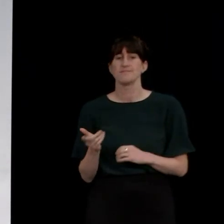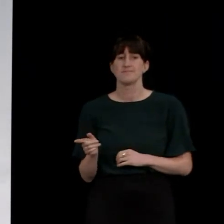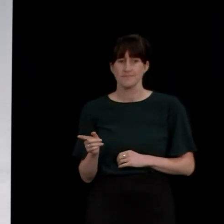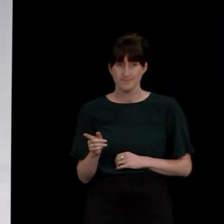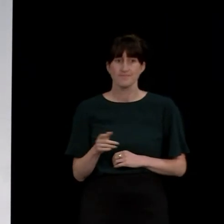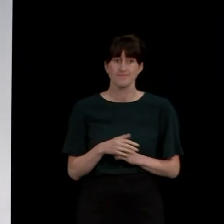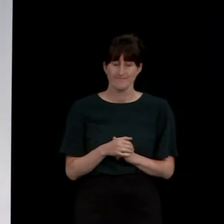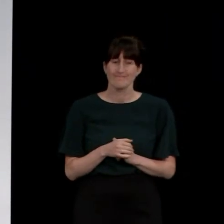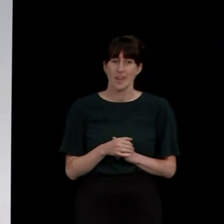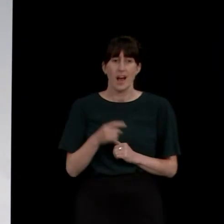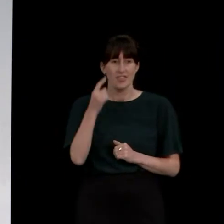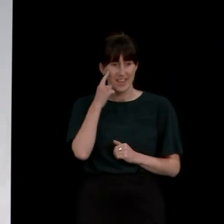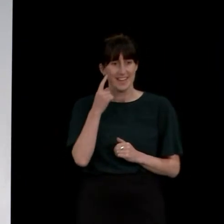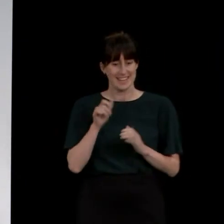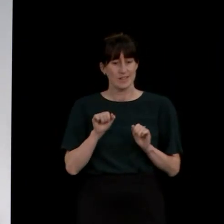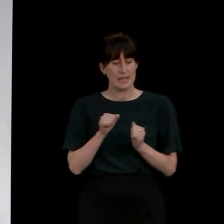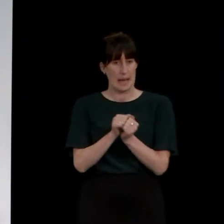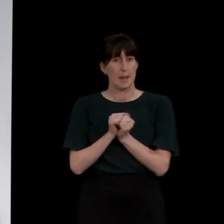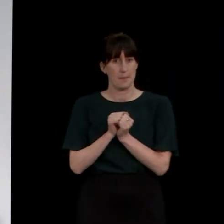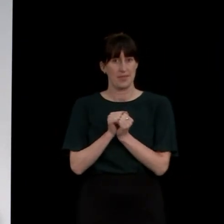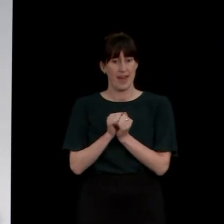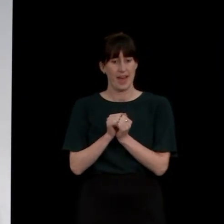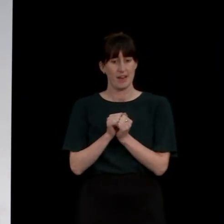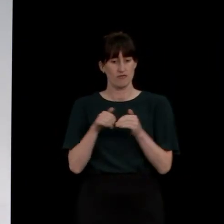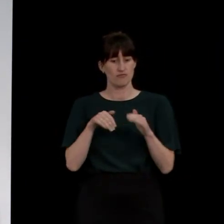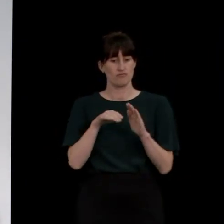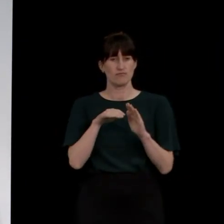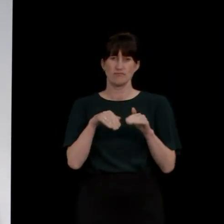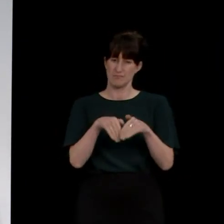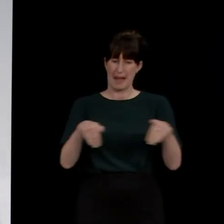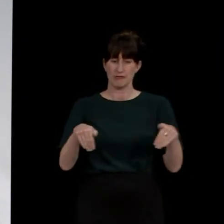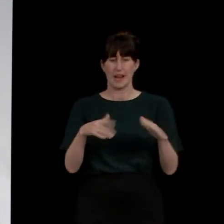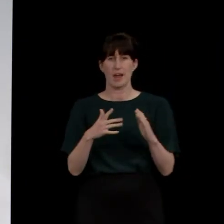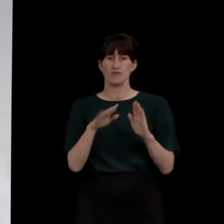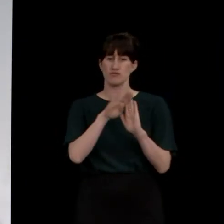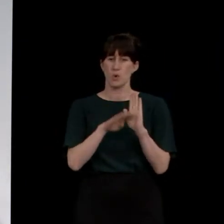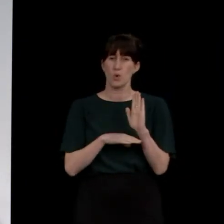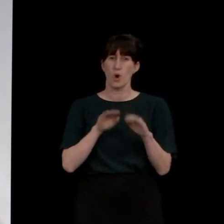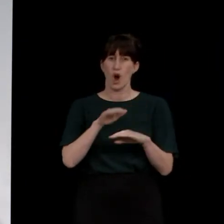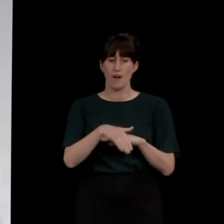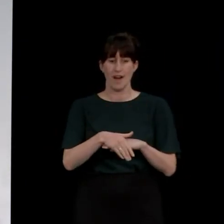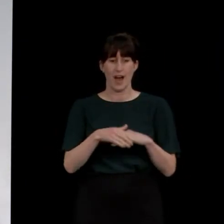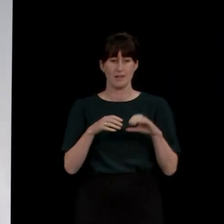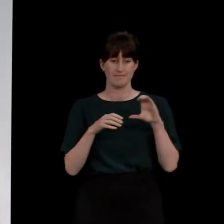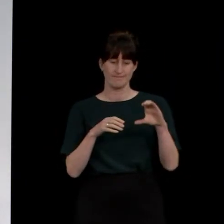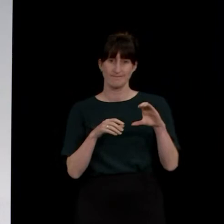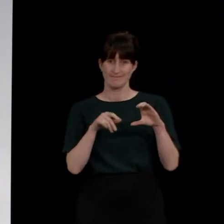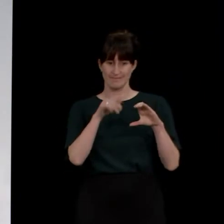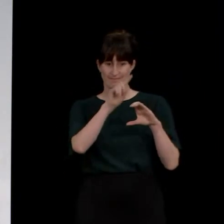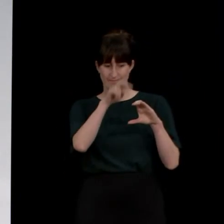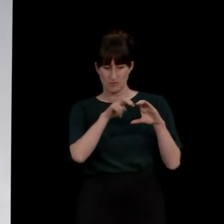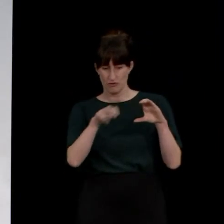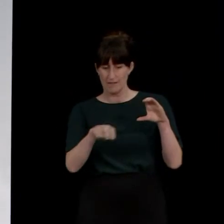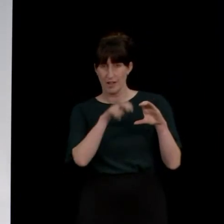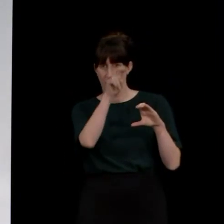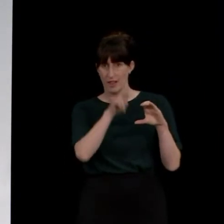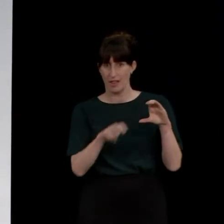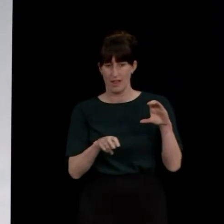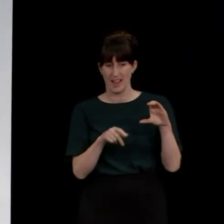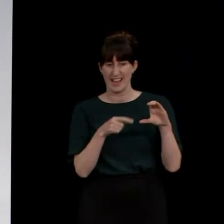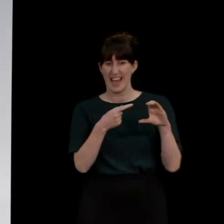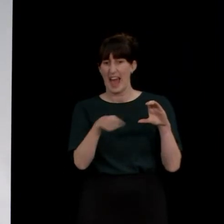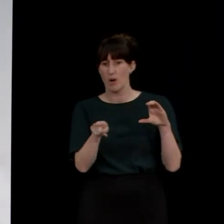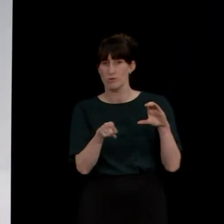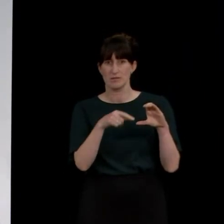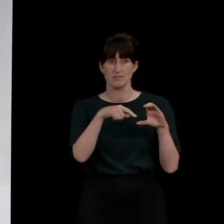to Aucklanders. With the outbreak as it stands, yes, we are giving full consideration to easing. But there's a number of